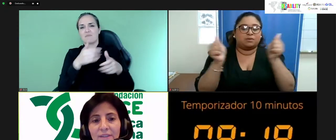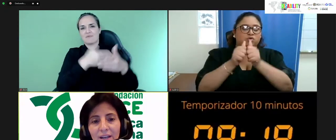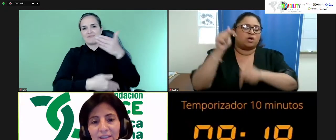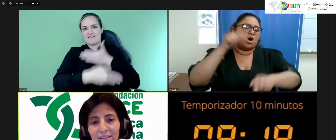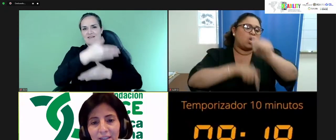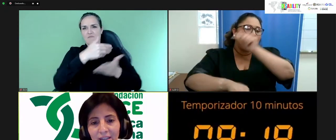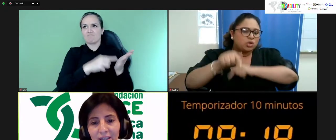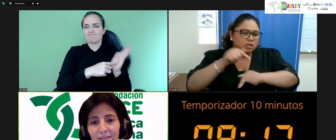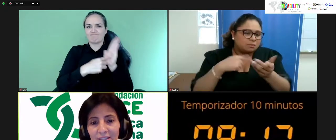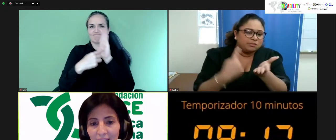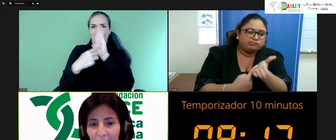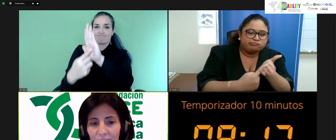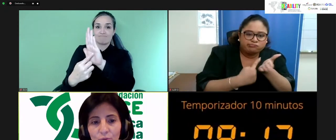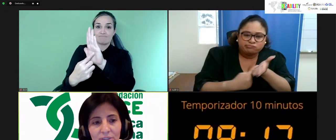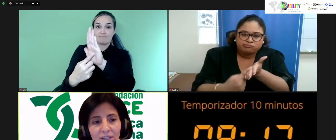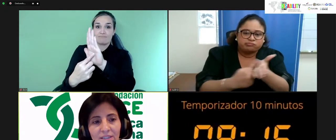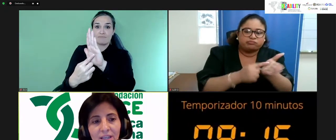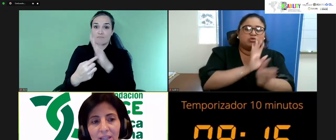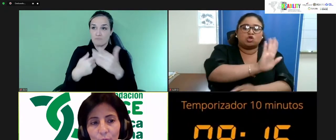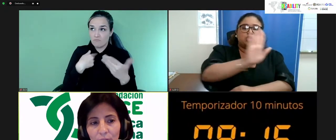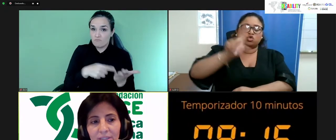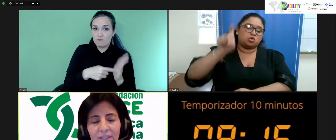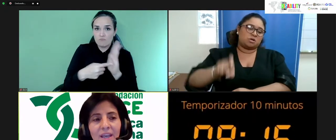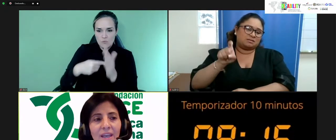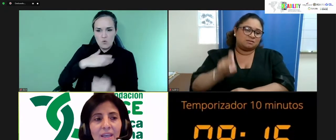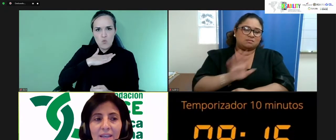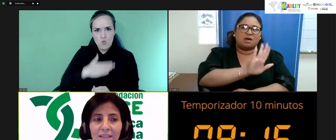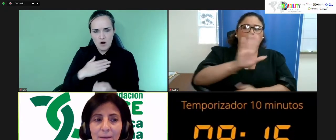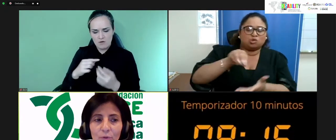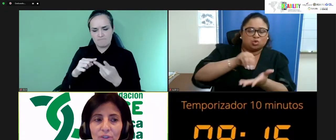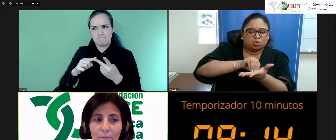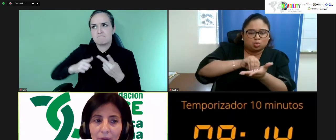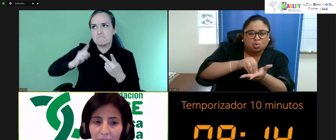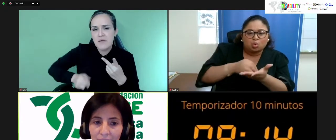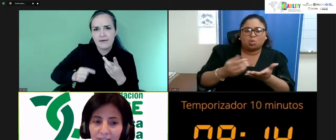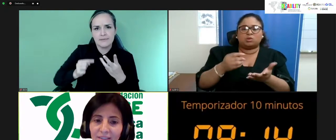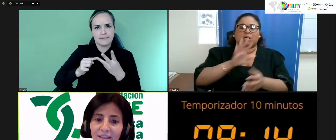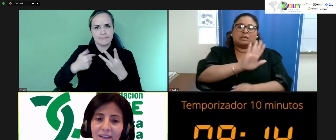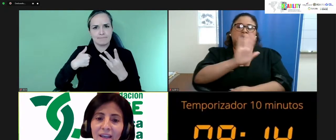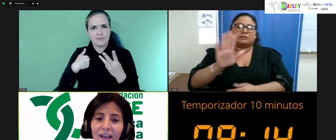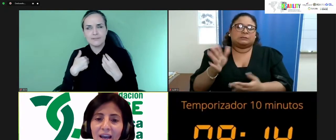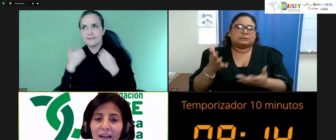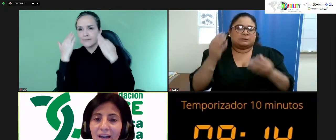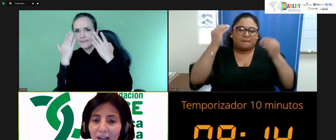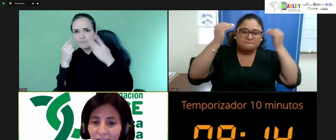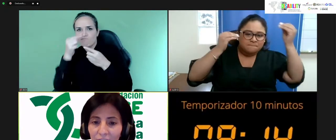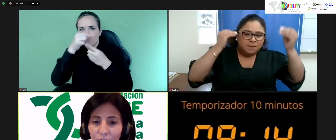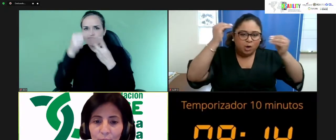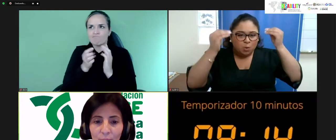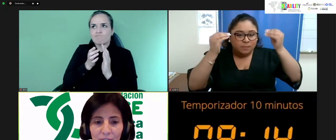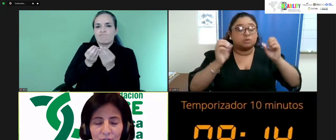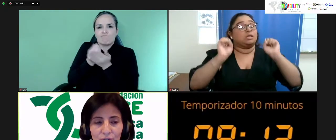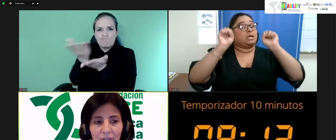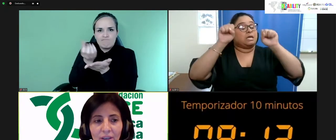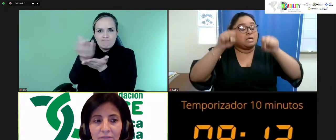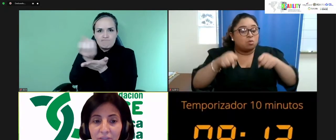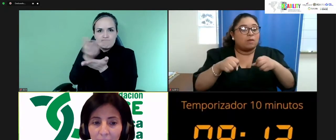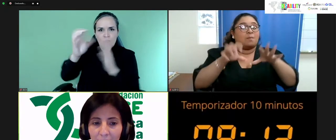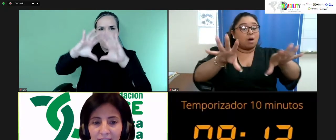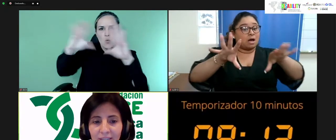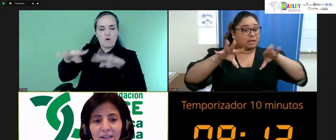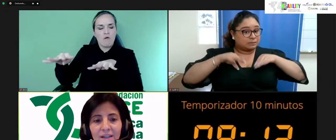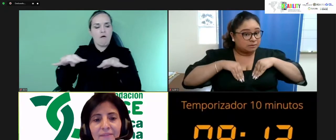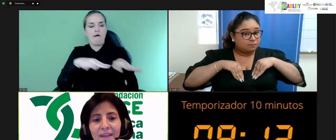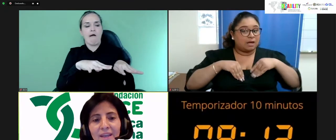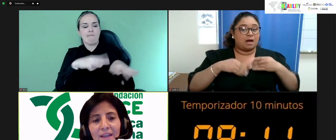persons with disabilities our needs are concerns and for us to be capable